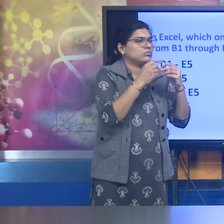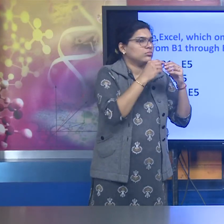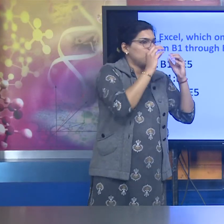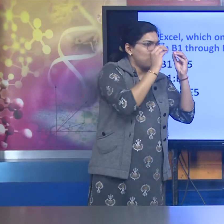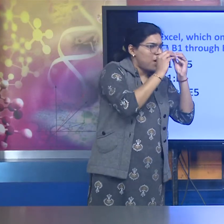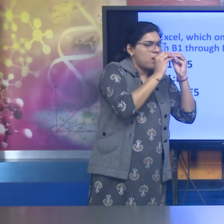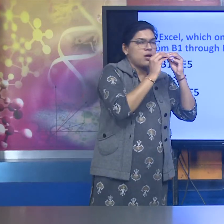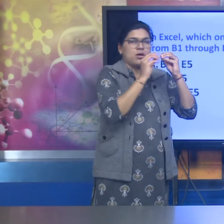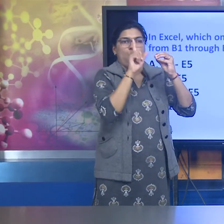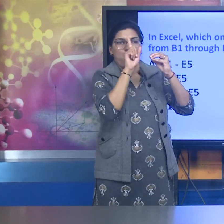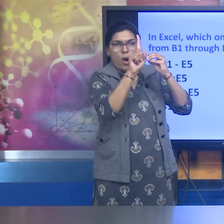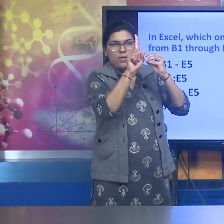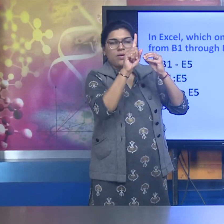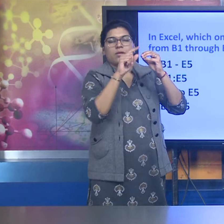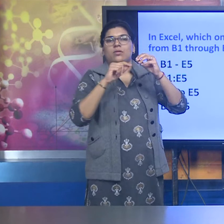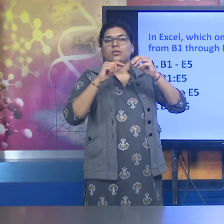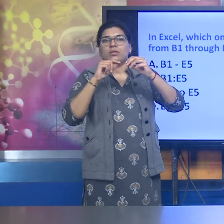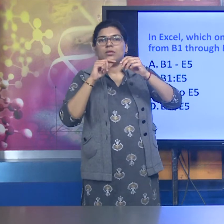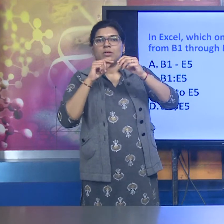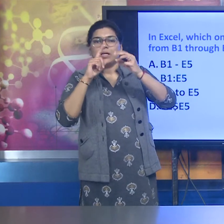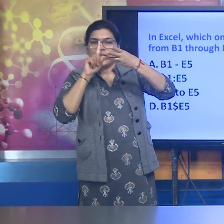denoted a range